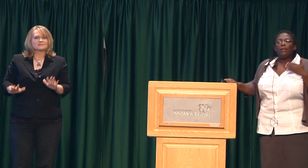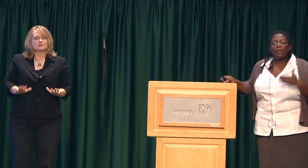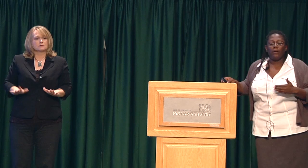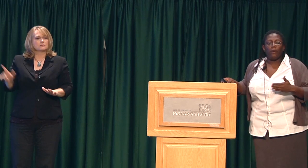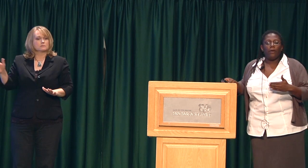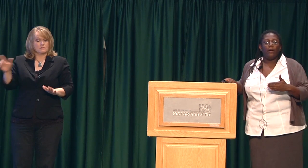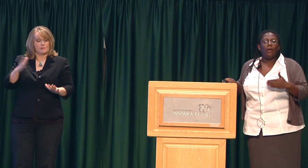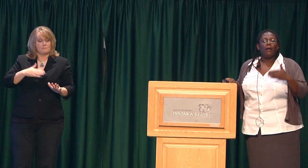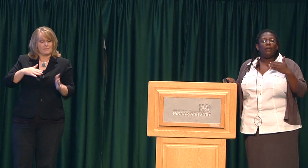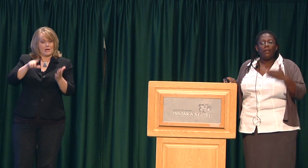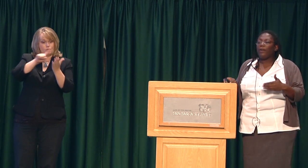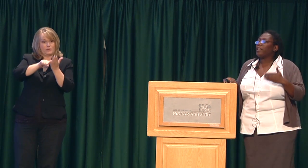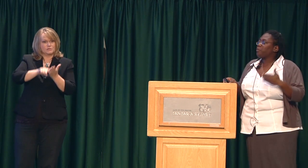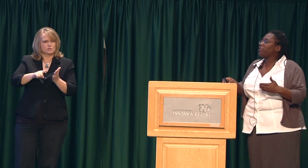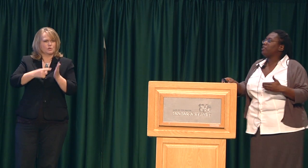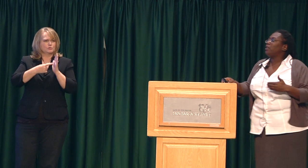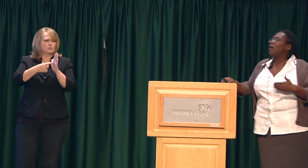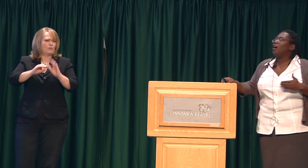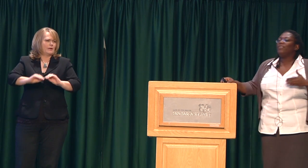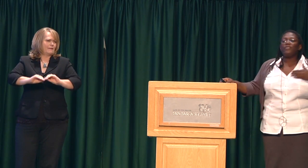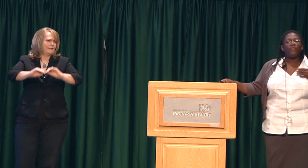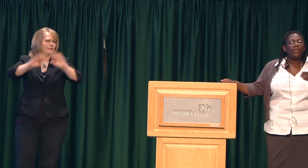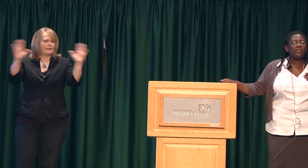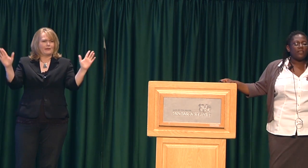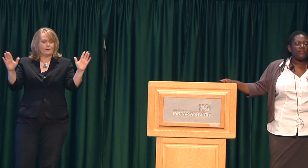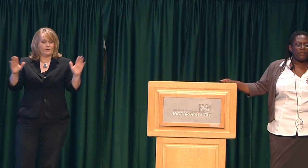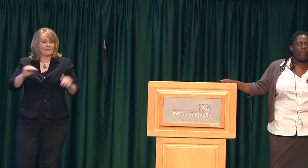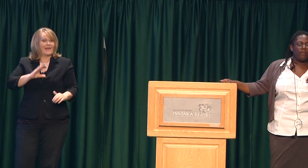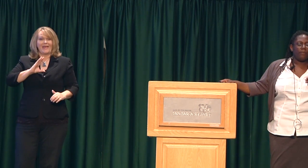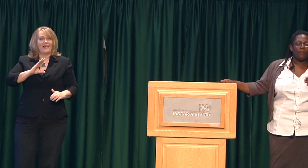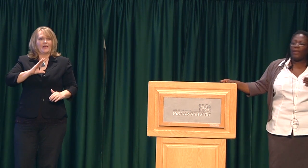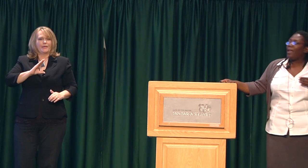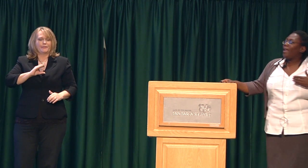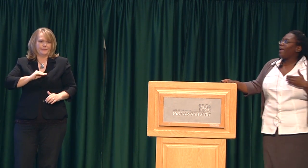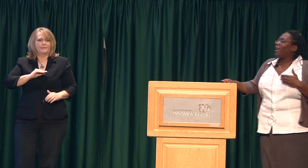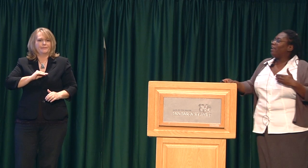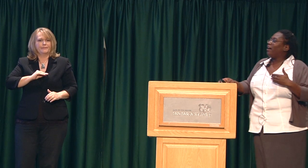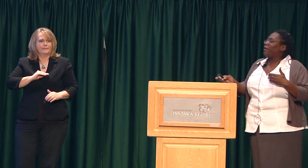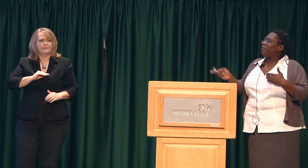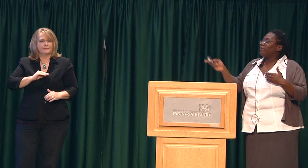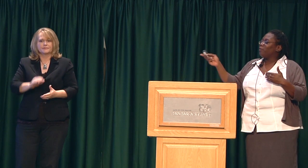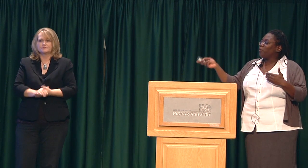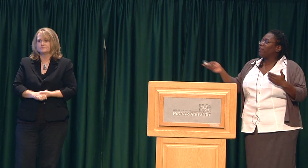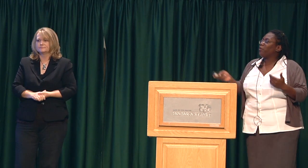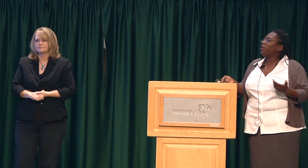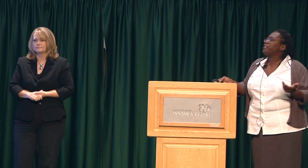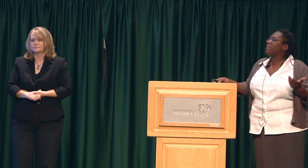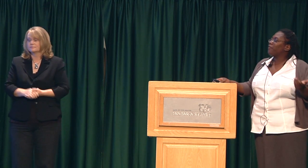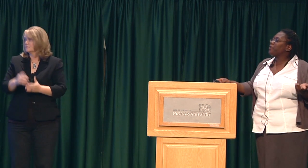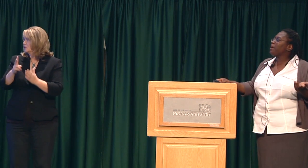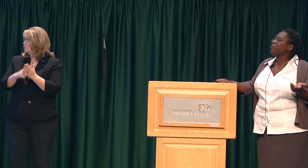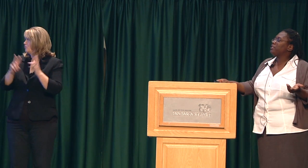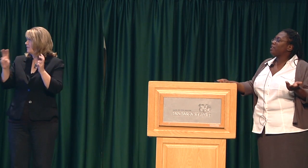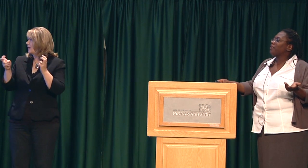a clear expression of a deflated sense of self. And you read the quote, it